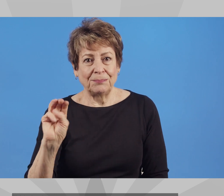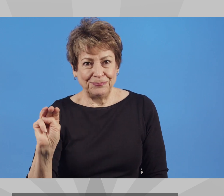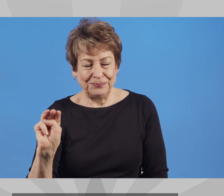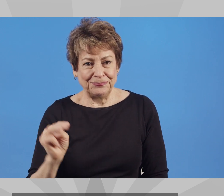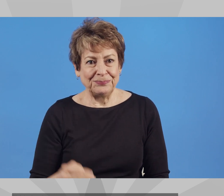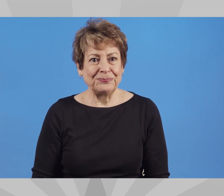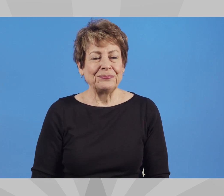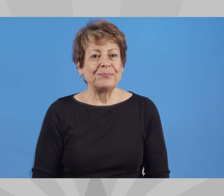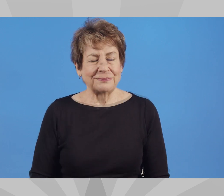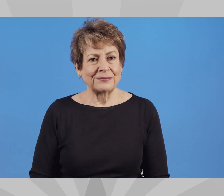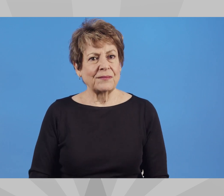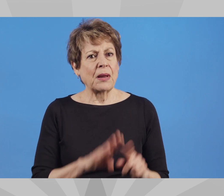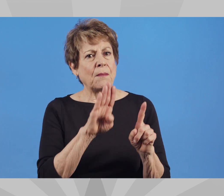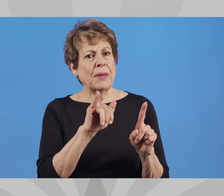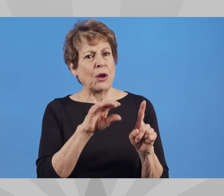www.aaronmarquez.com.